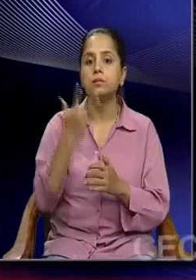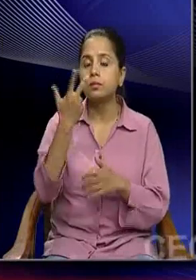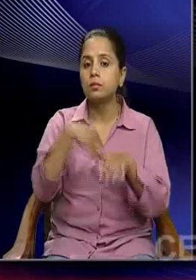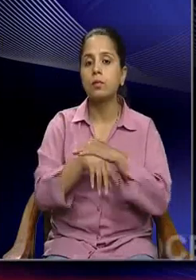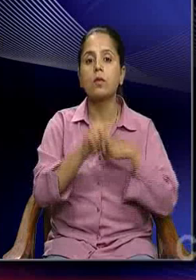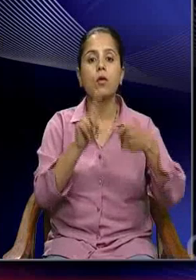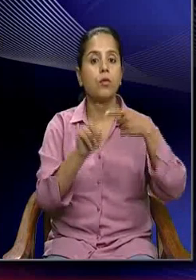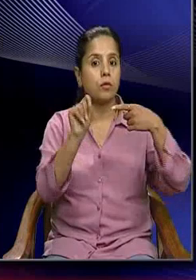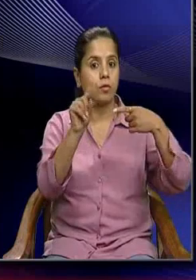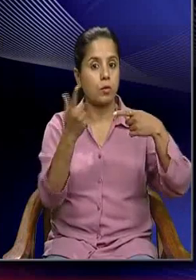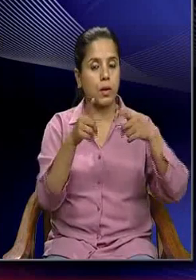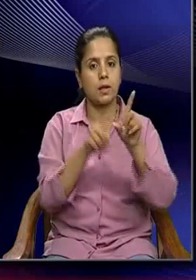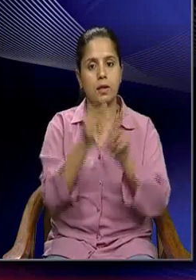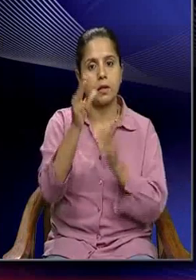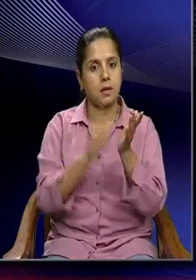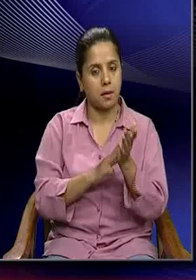first is Yam,